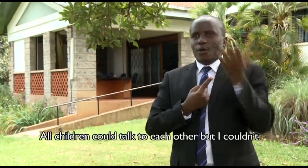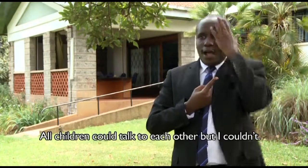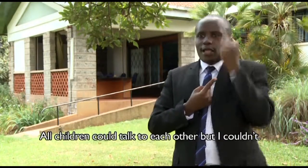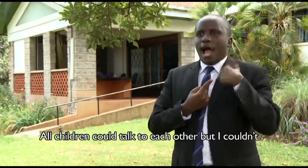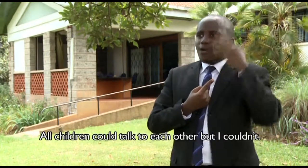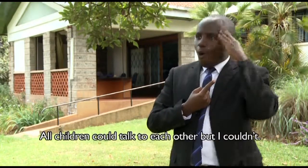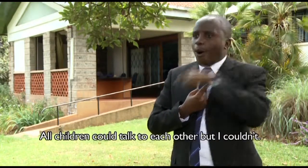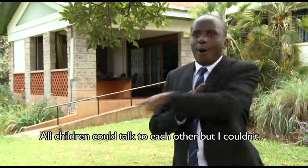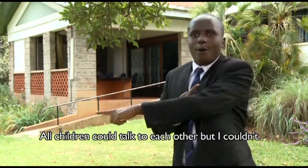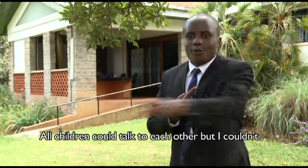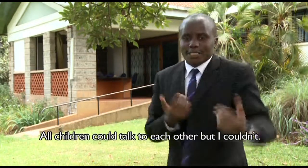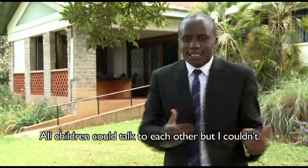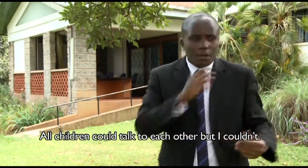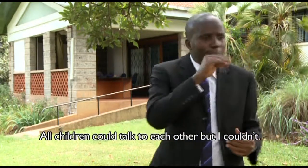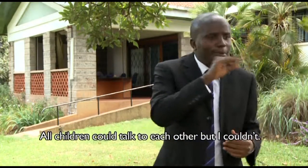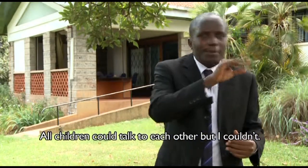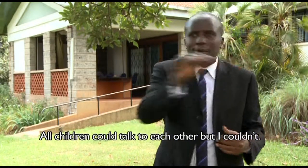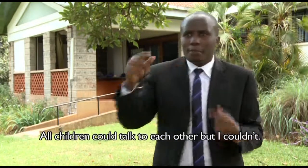All children could talk to each other, but I couldn't.